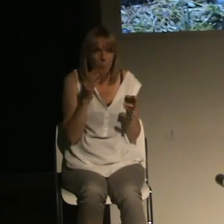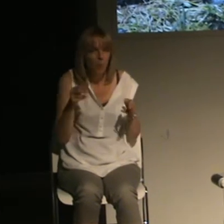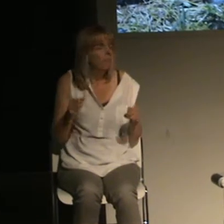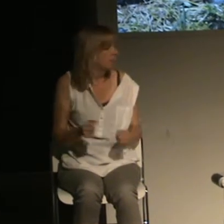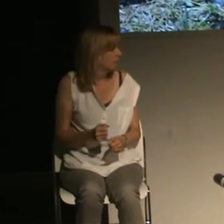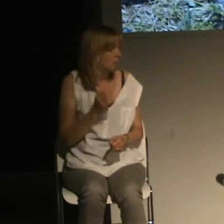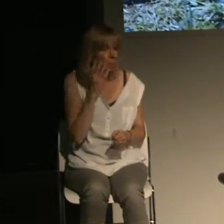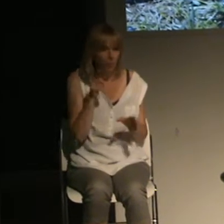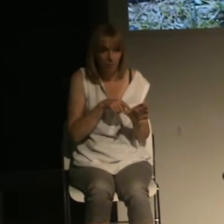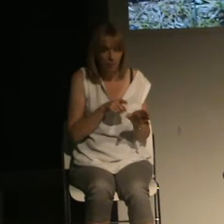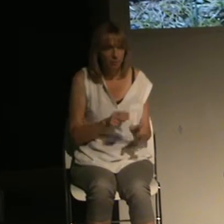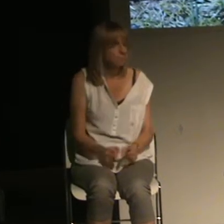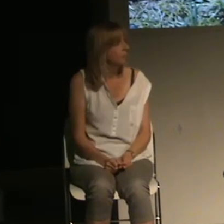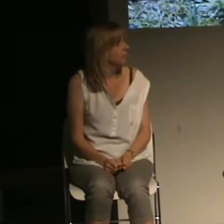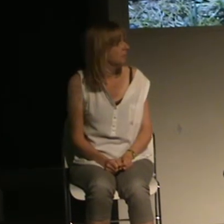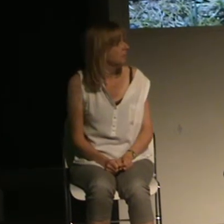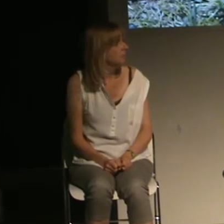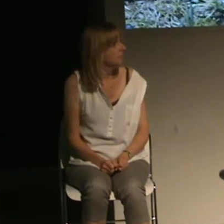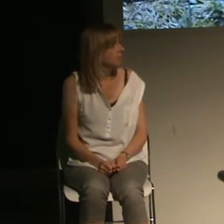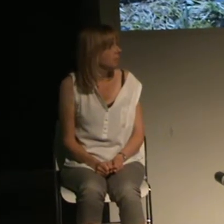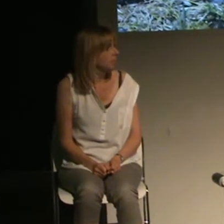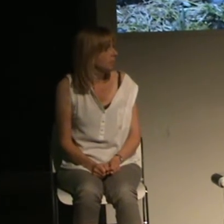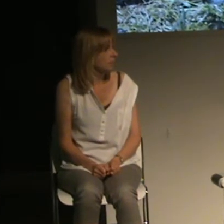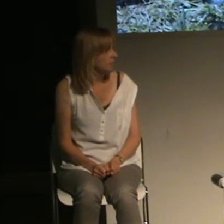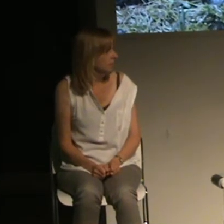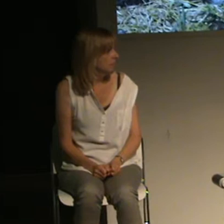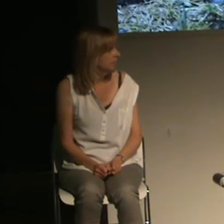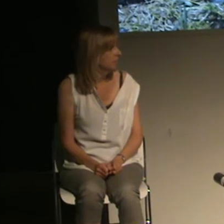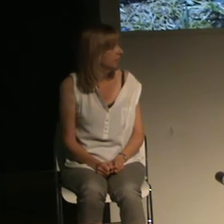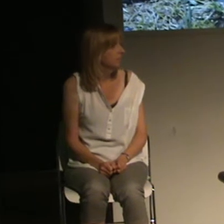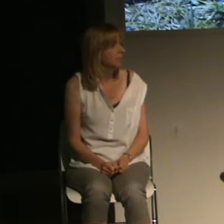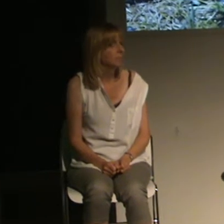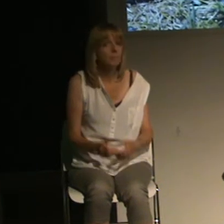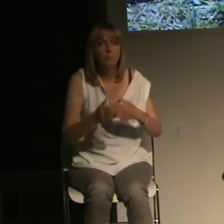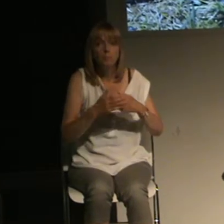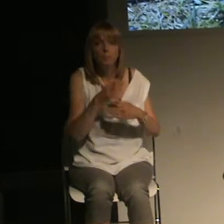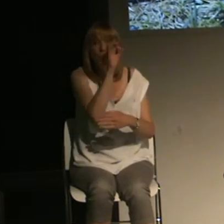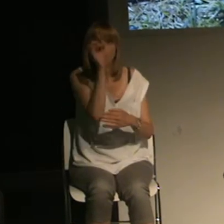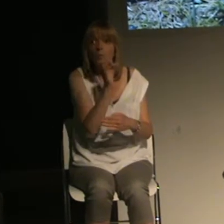certainly well under 10 inches long when they're born. Any other questions?